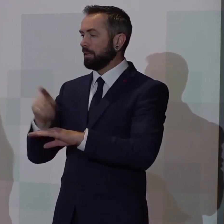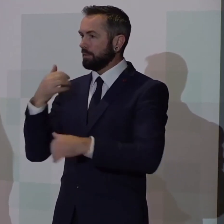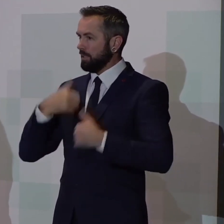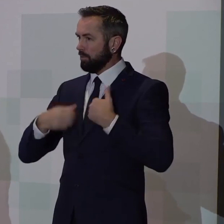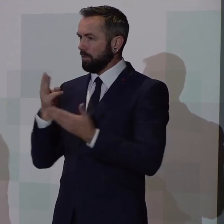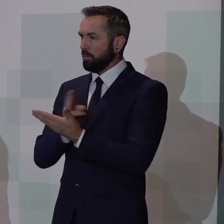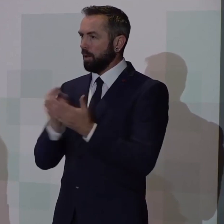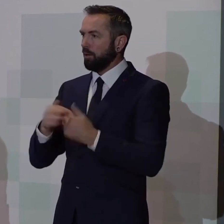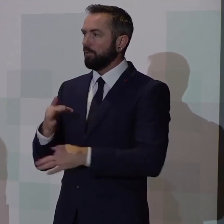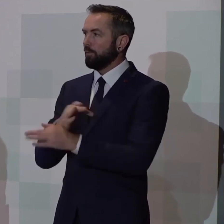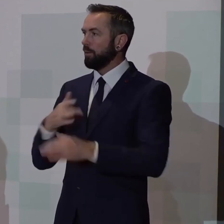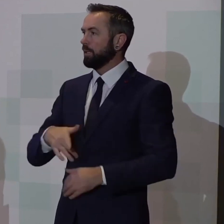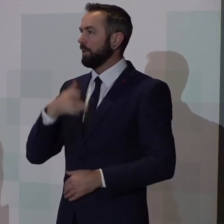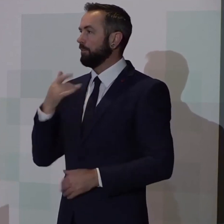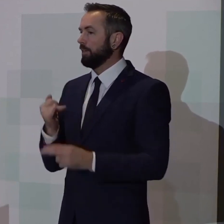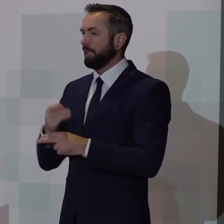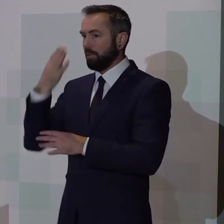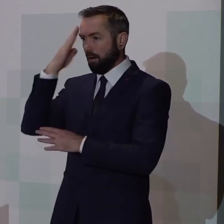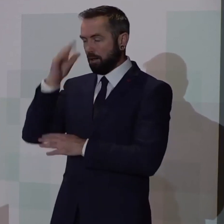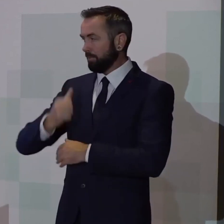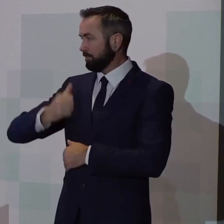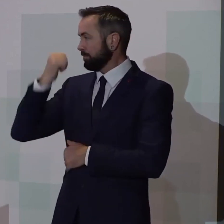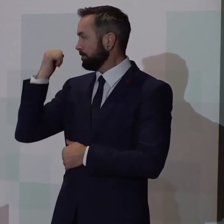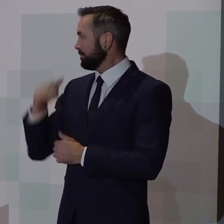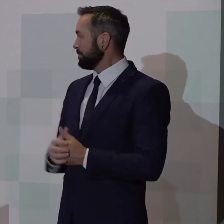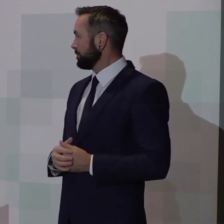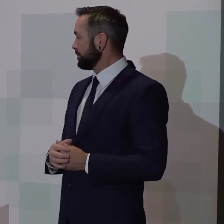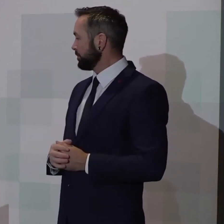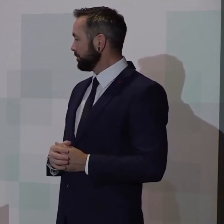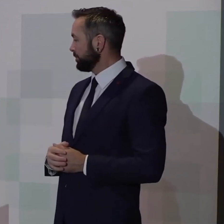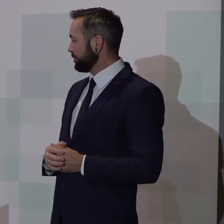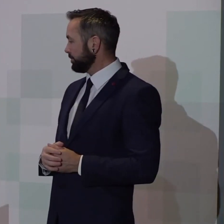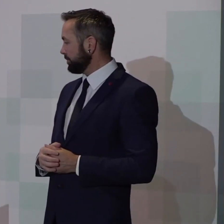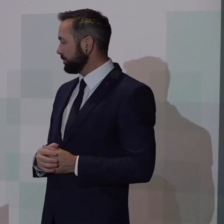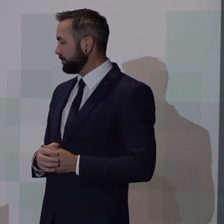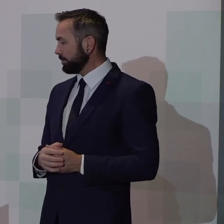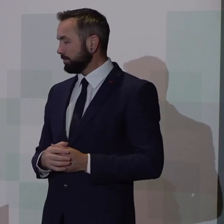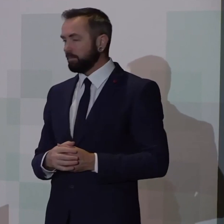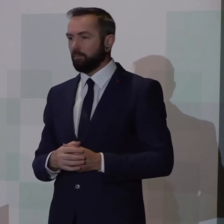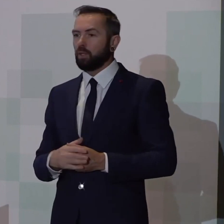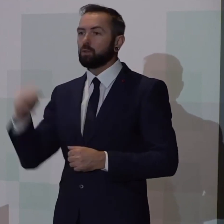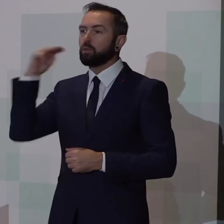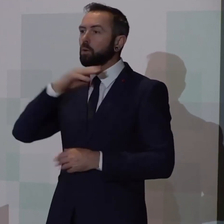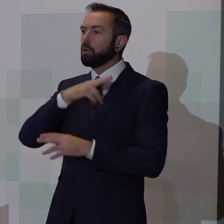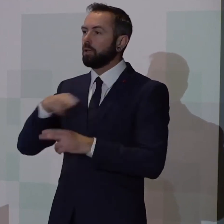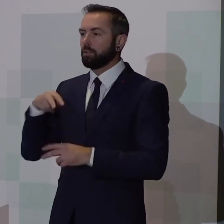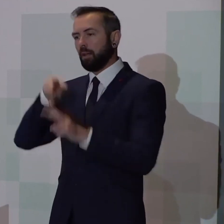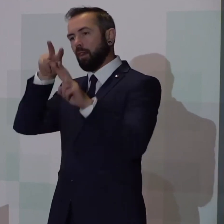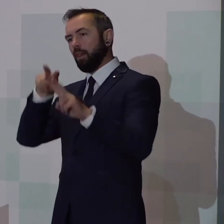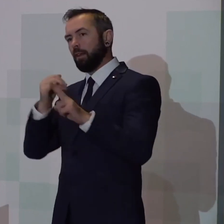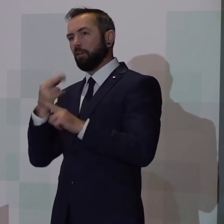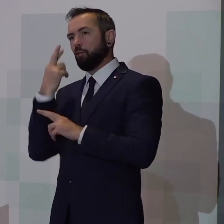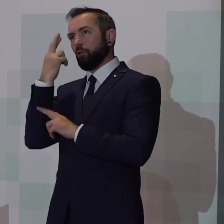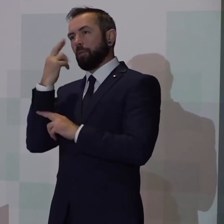aspect of family life in Ireland. So it's important not to romanticise the traditional